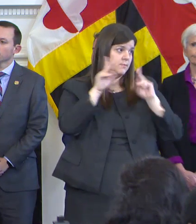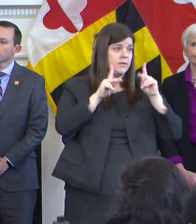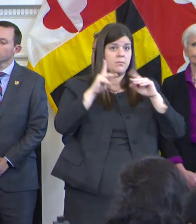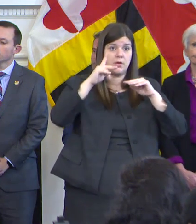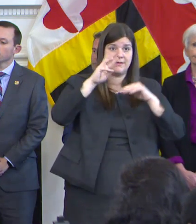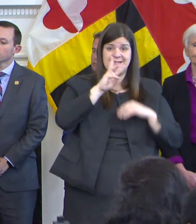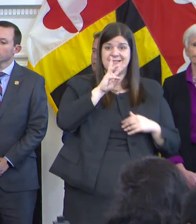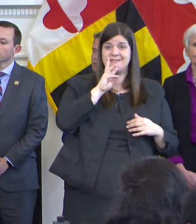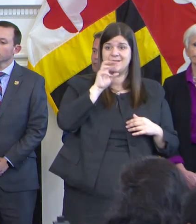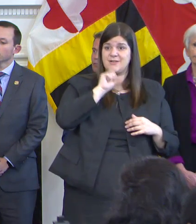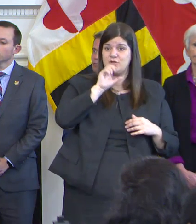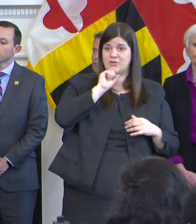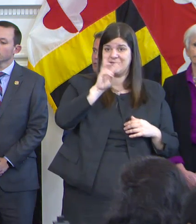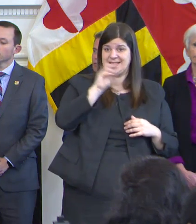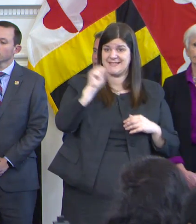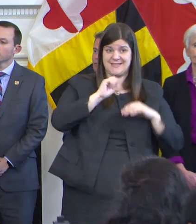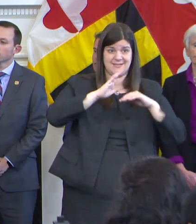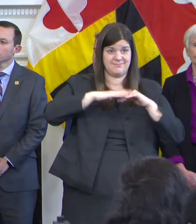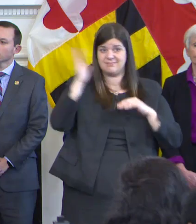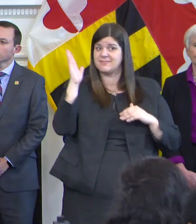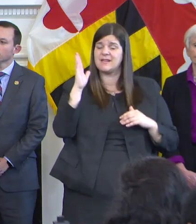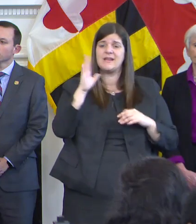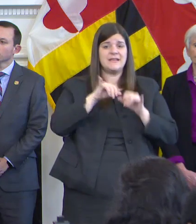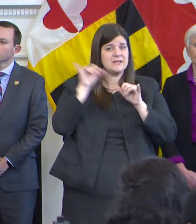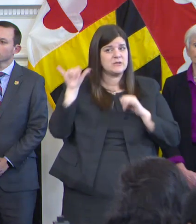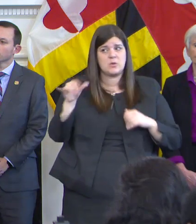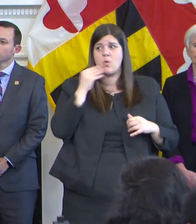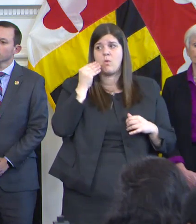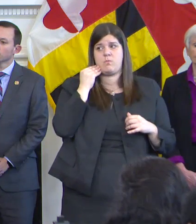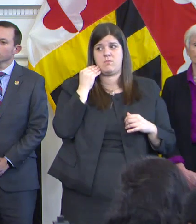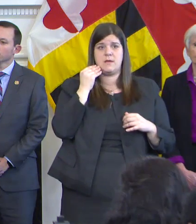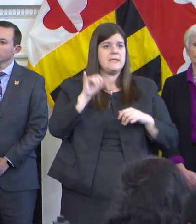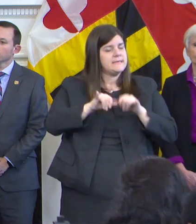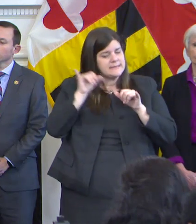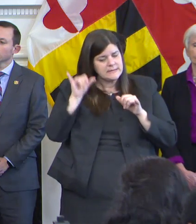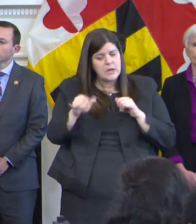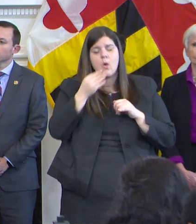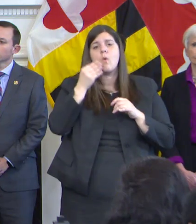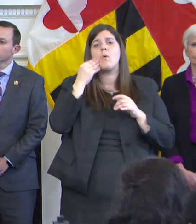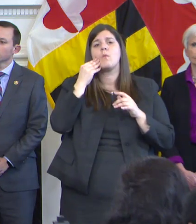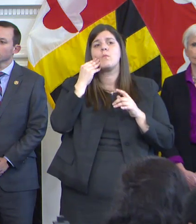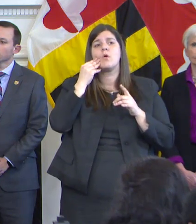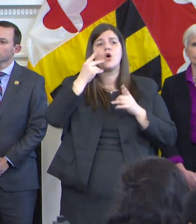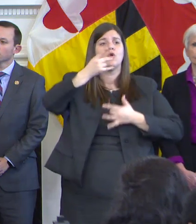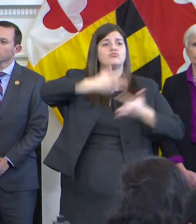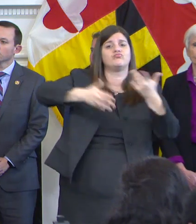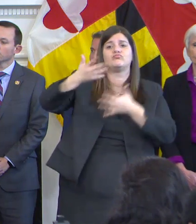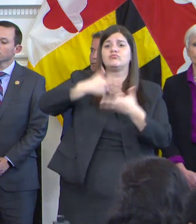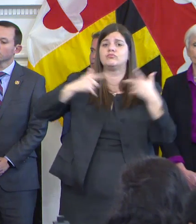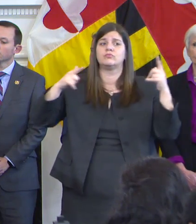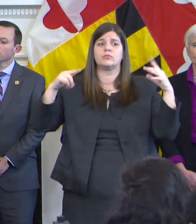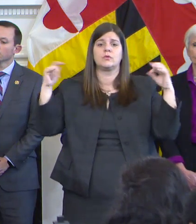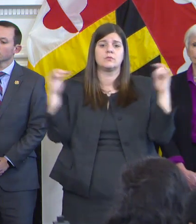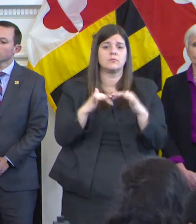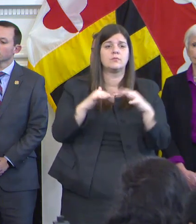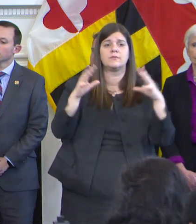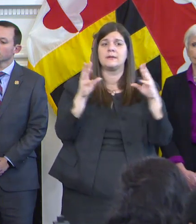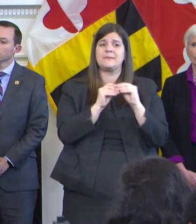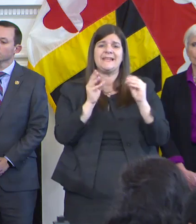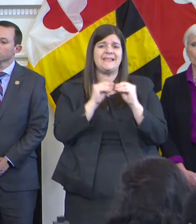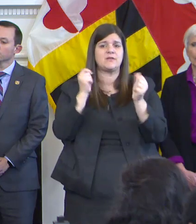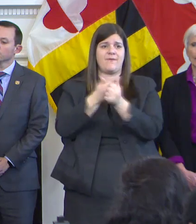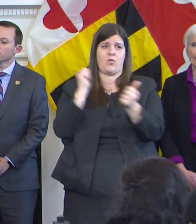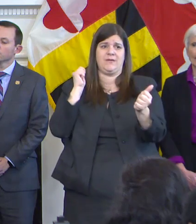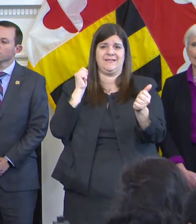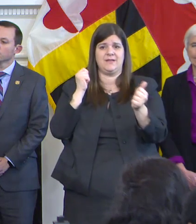stay home as much as possible, to avoid large crowds and gatherings, and we are advising